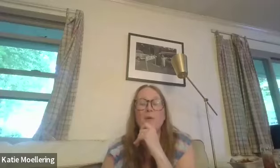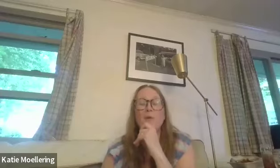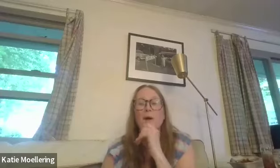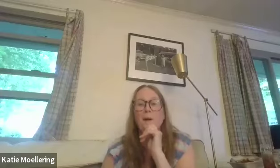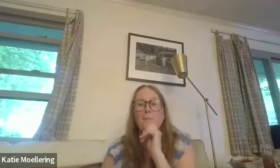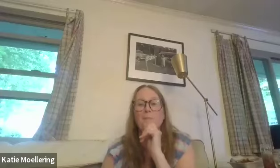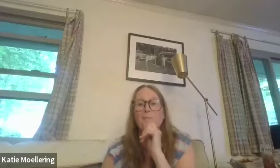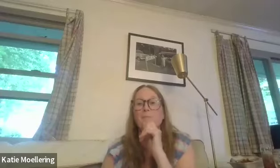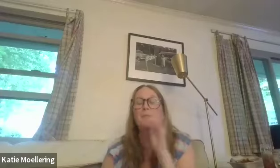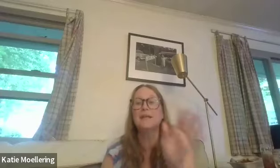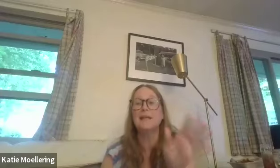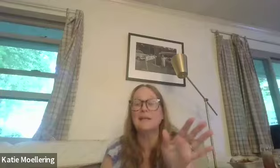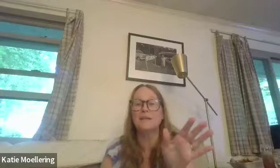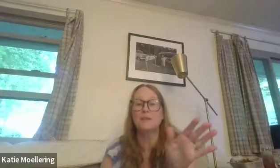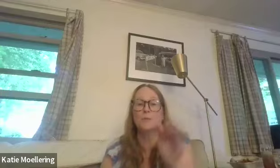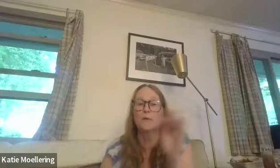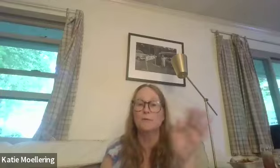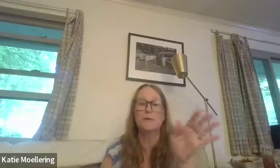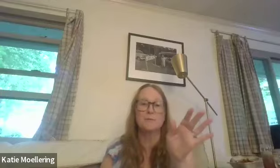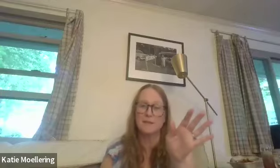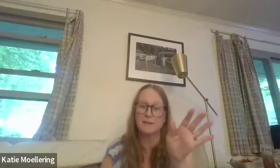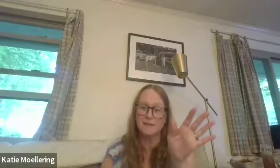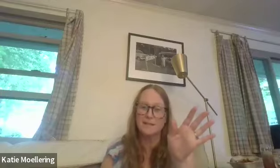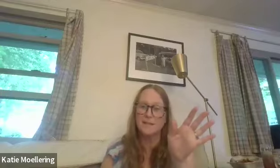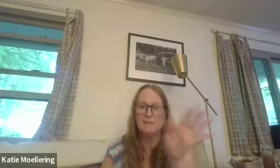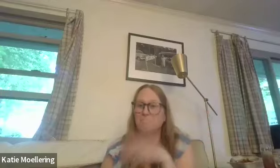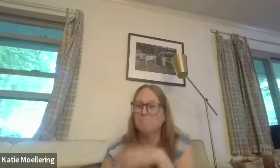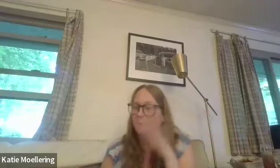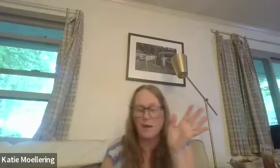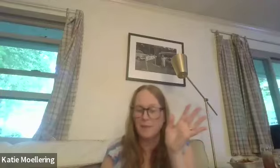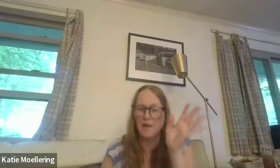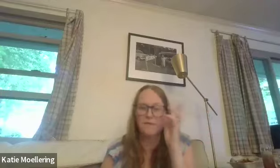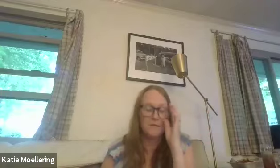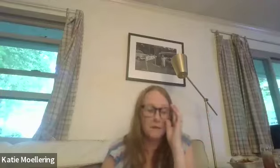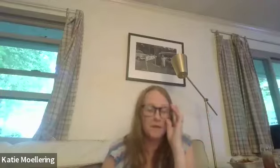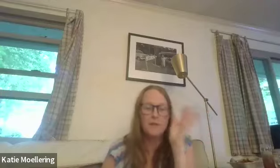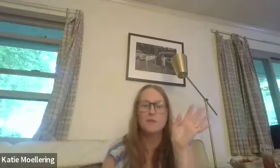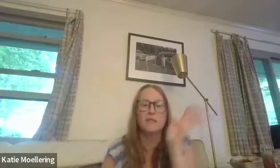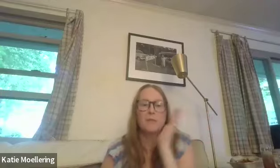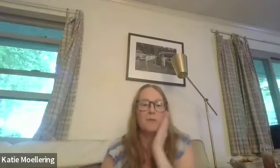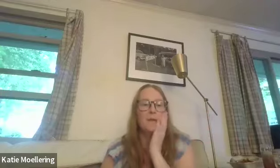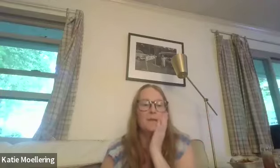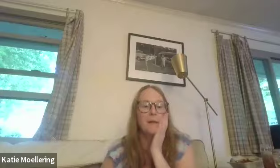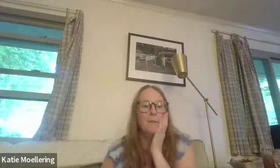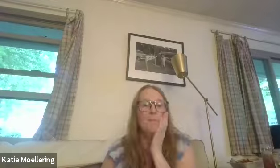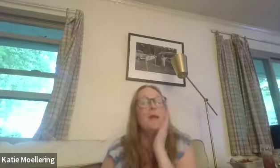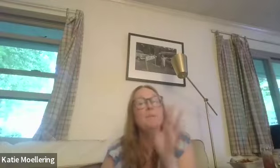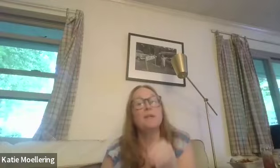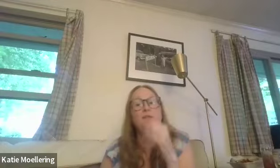so but again, you're more than welcome to take the class again. We're happy to have you. You can just email me. But if you